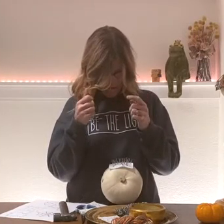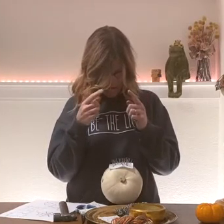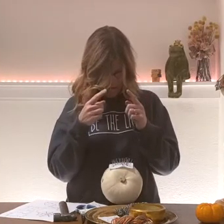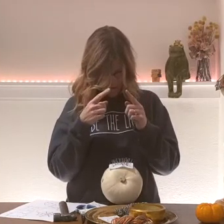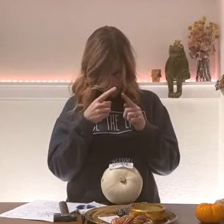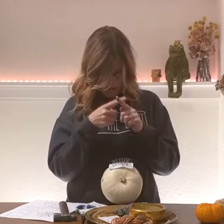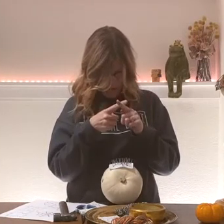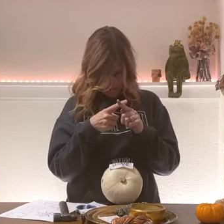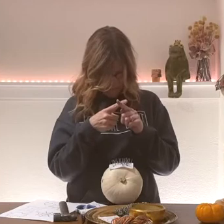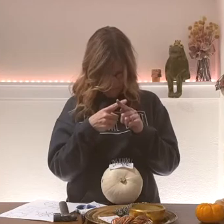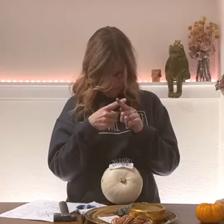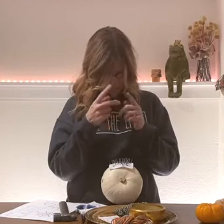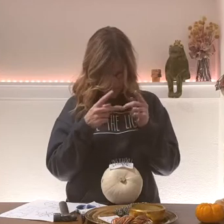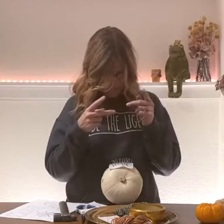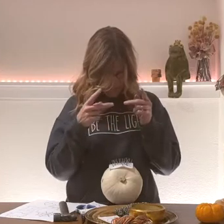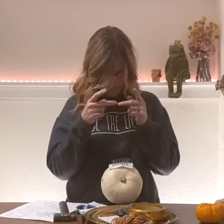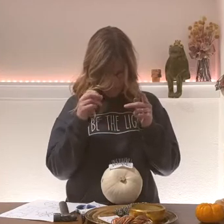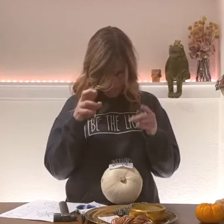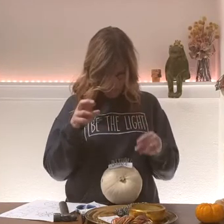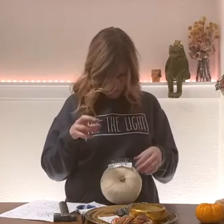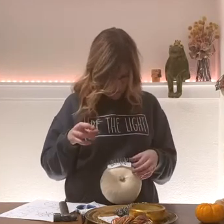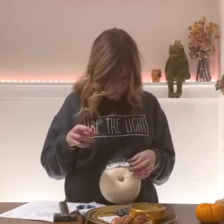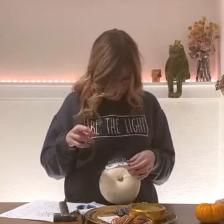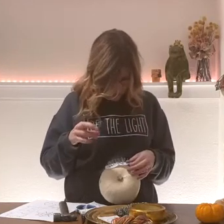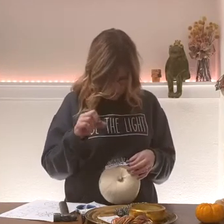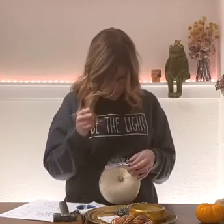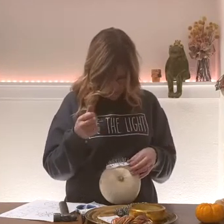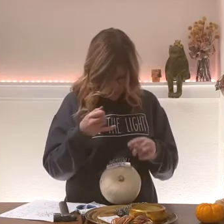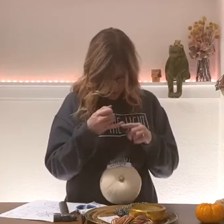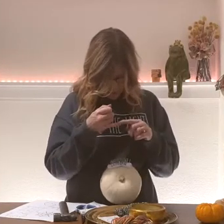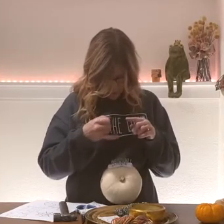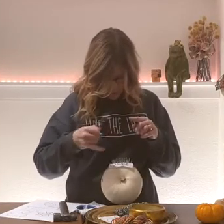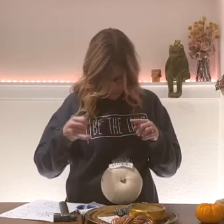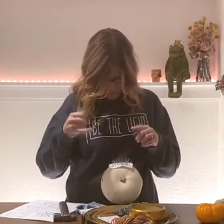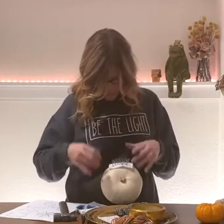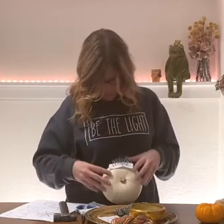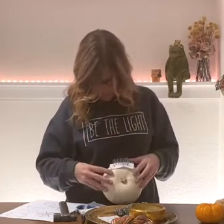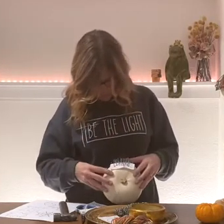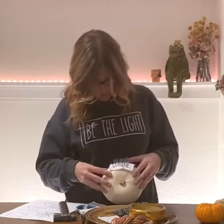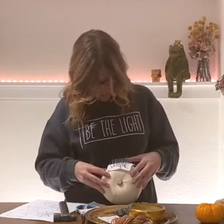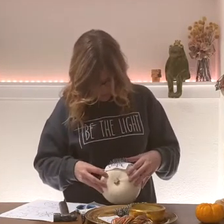my crossing places or any curves.